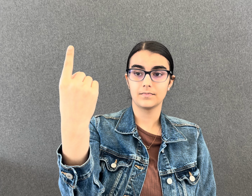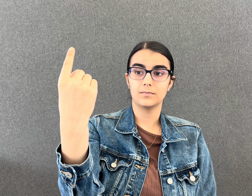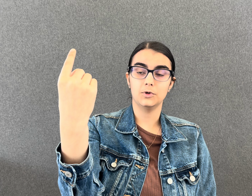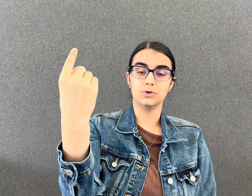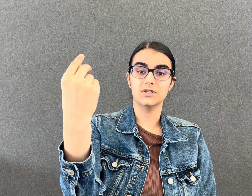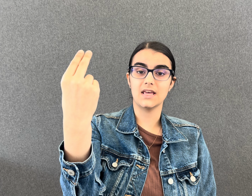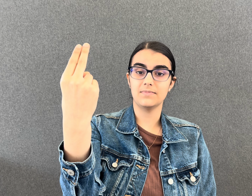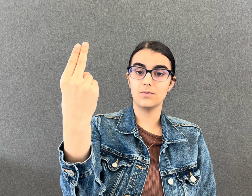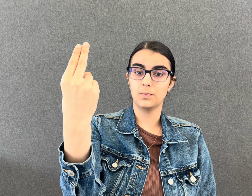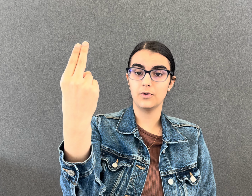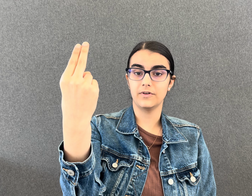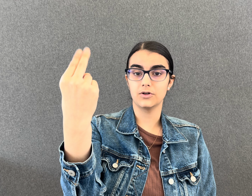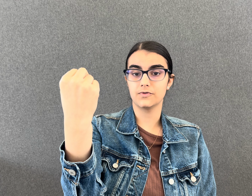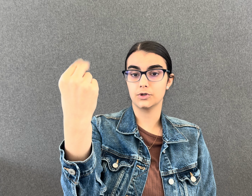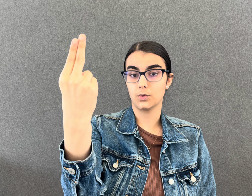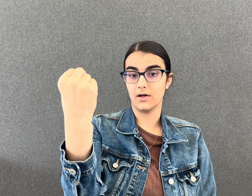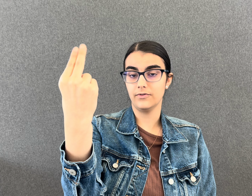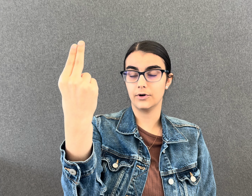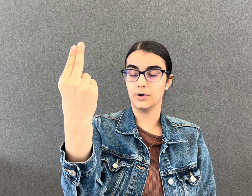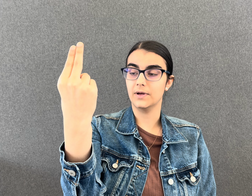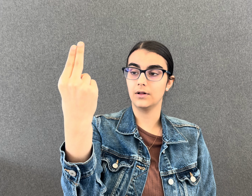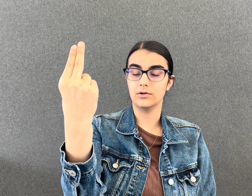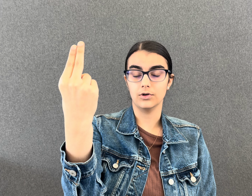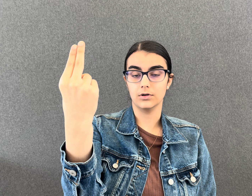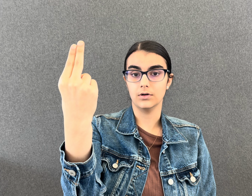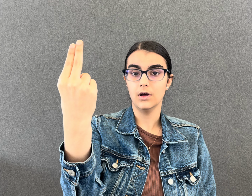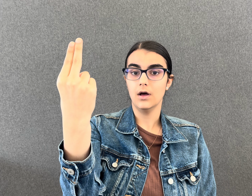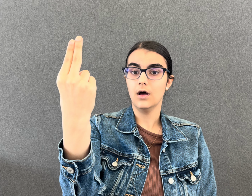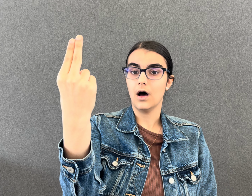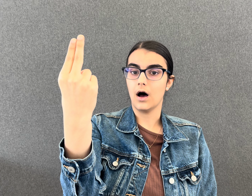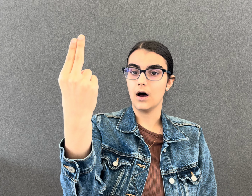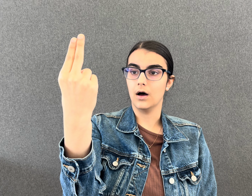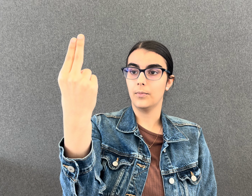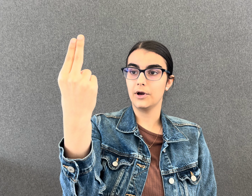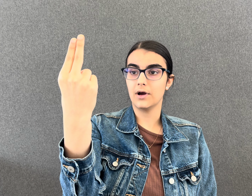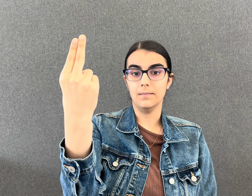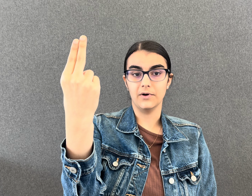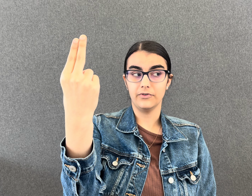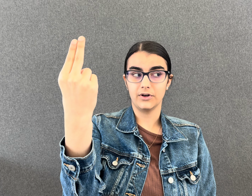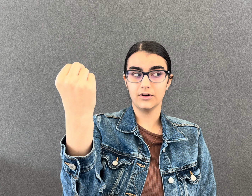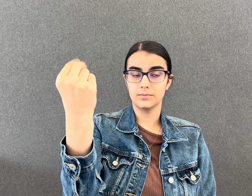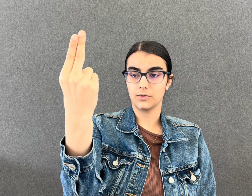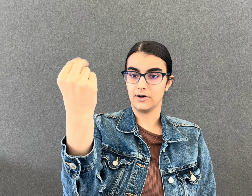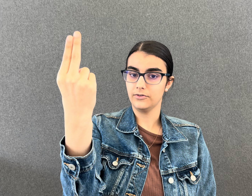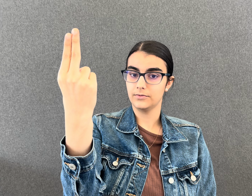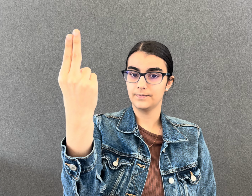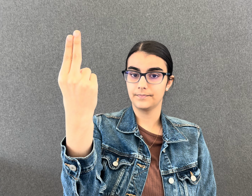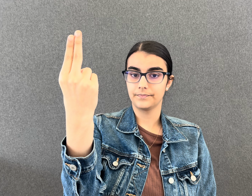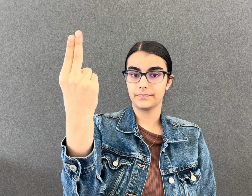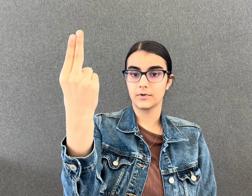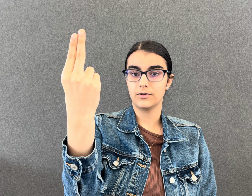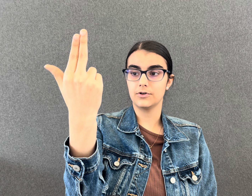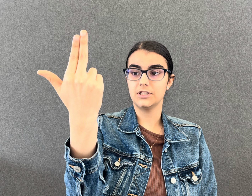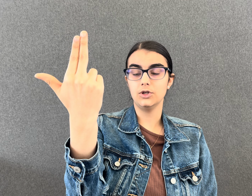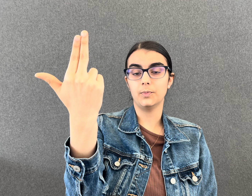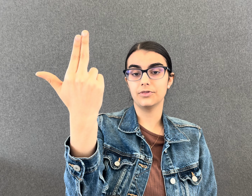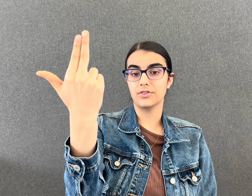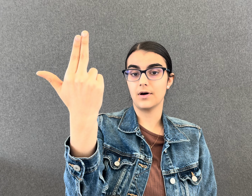You'll do the same thing with both fingers for 12, for your middle and your pointer and middle finger, 12. 13, you'll put the thumb